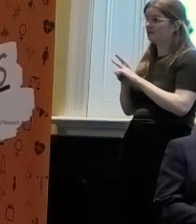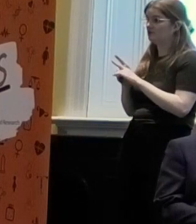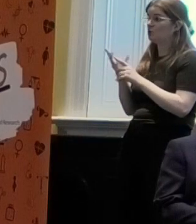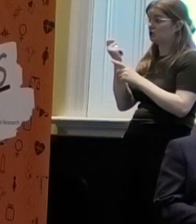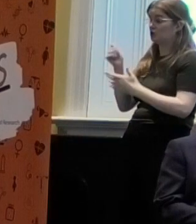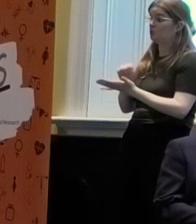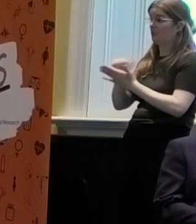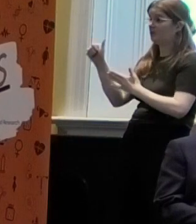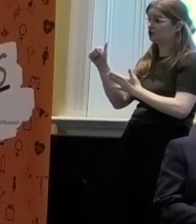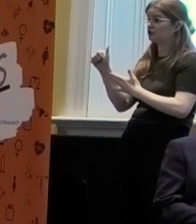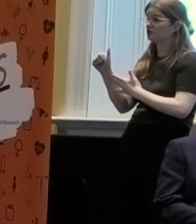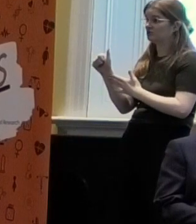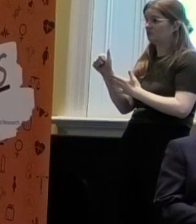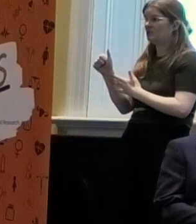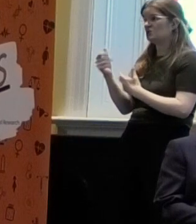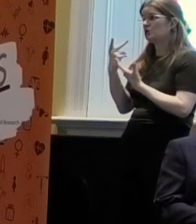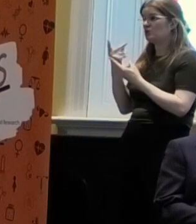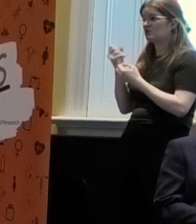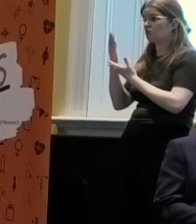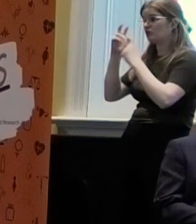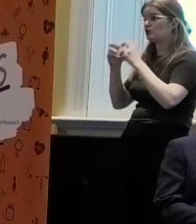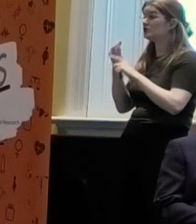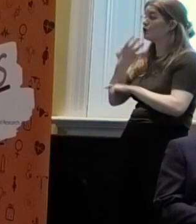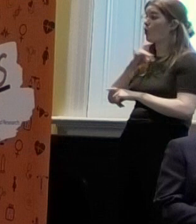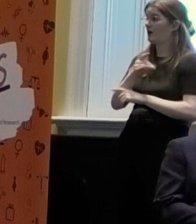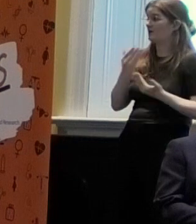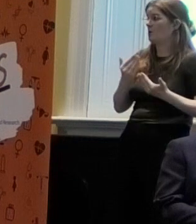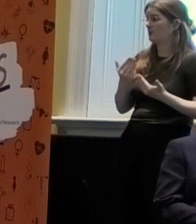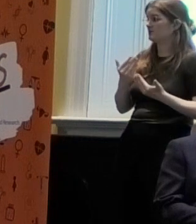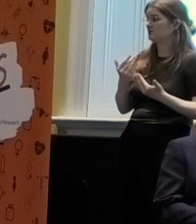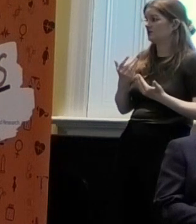will be published soon, that they've been doing some research down in Cork. And I think the